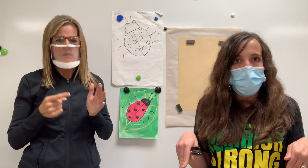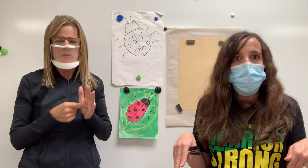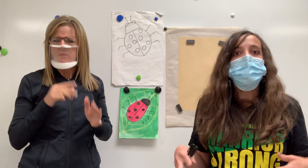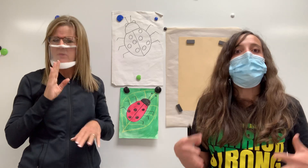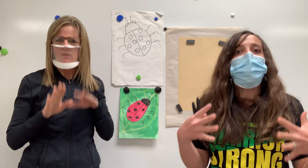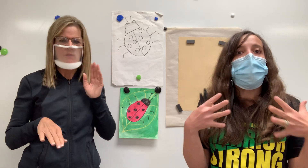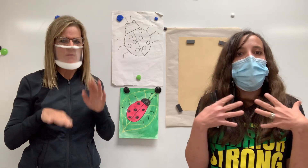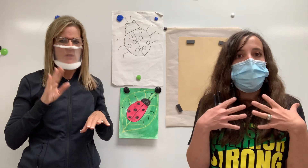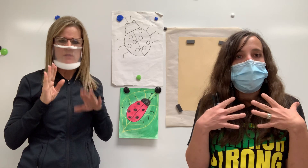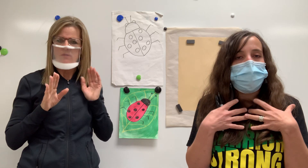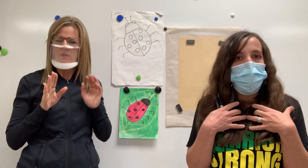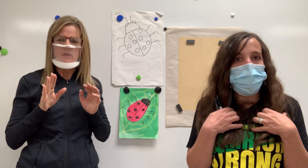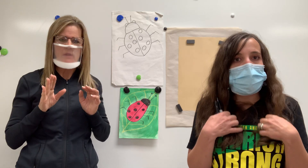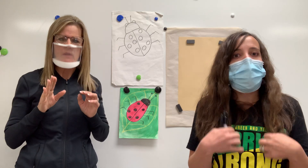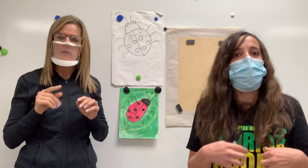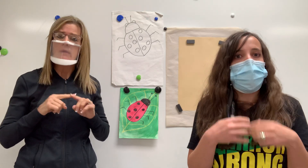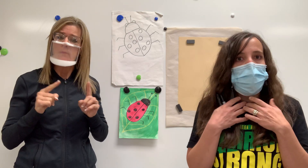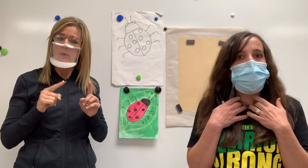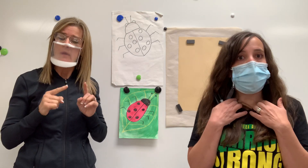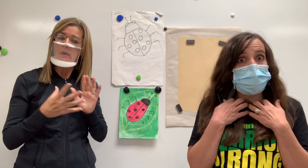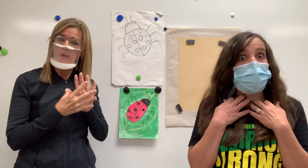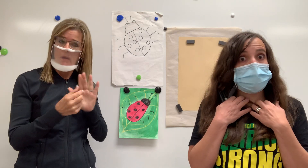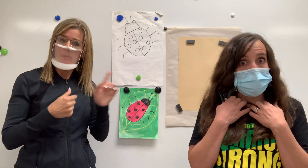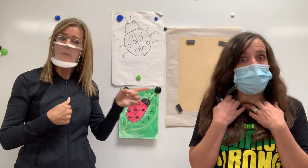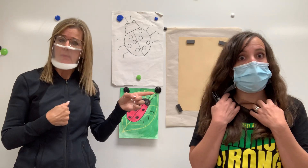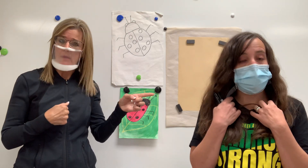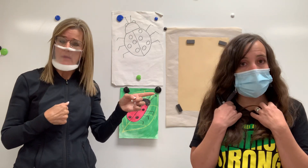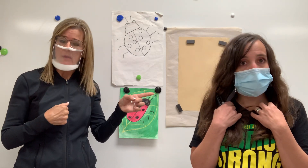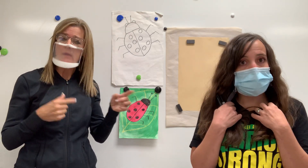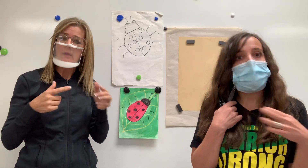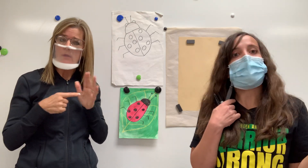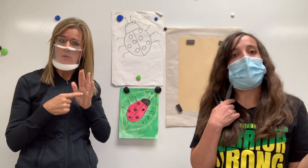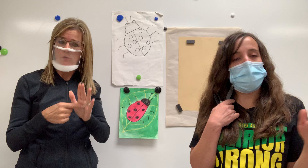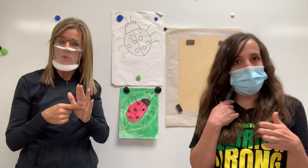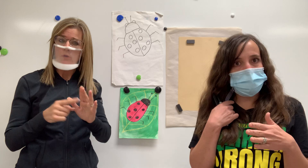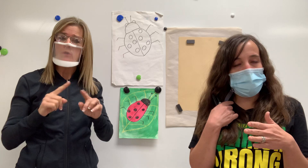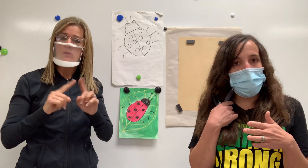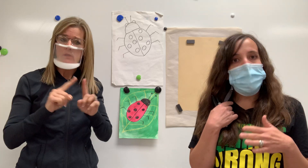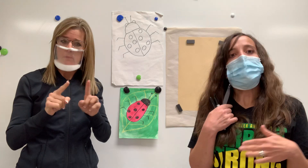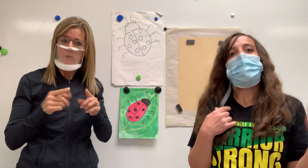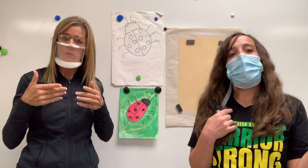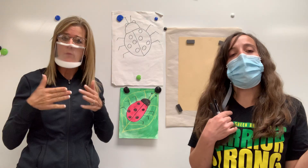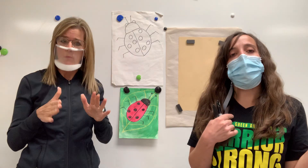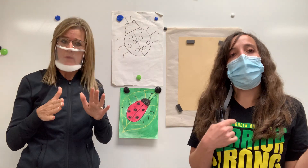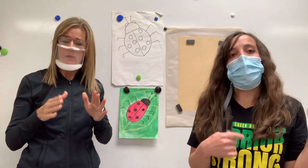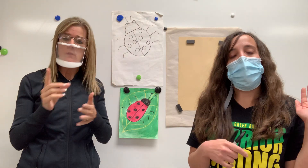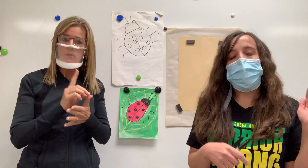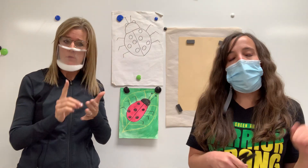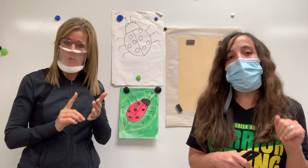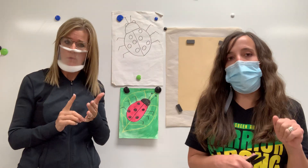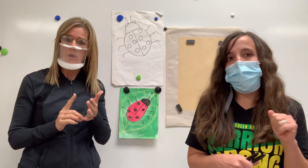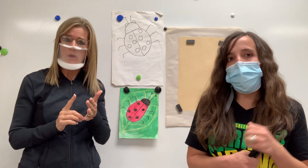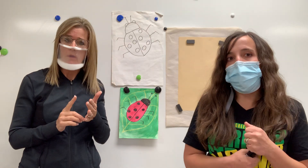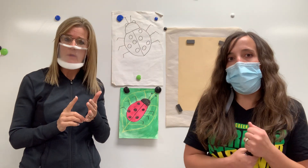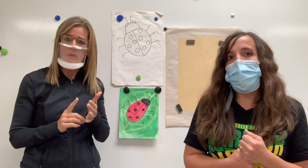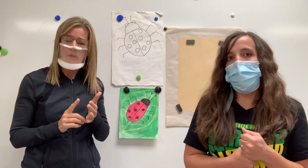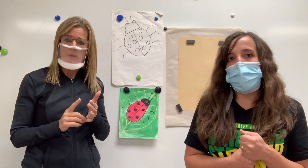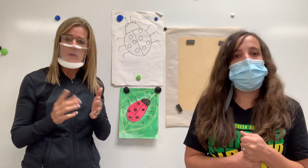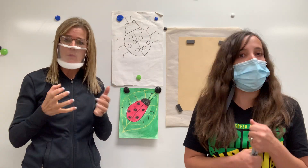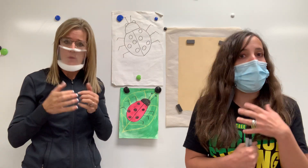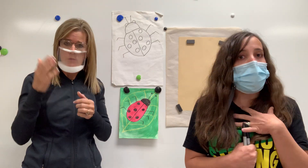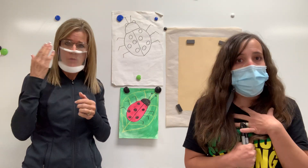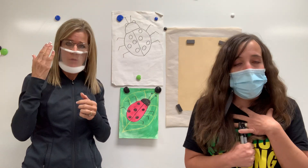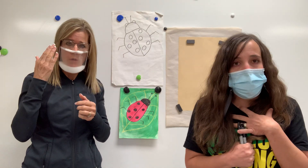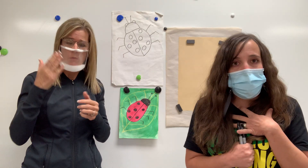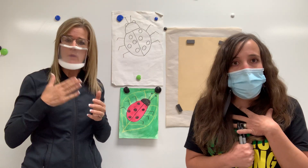that's okay. But I want you to follow me, and I'll show you some different tips and tricks how to draw. And I really want you to know though,